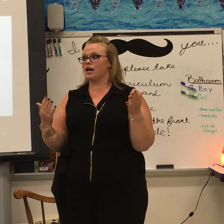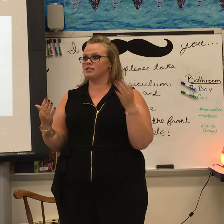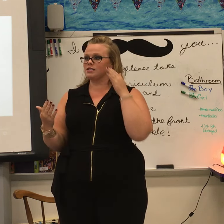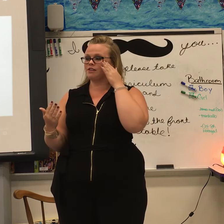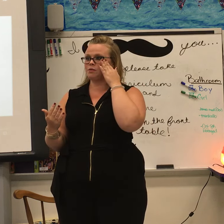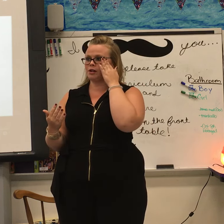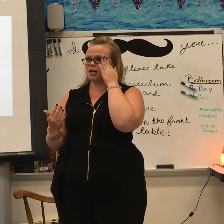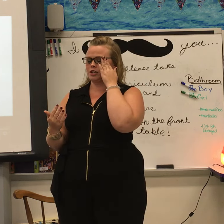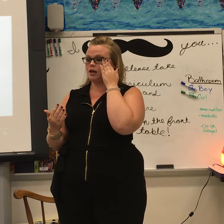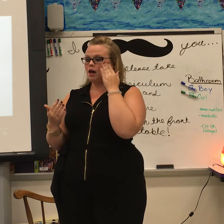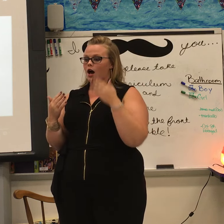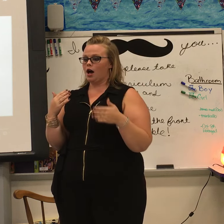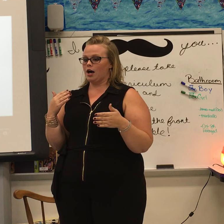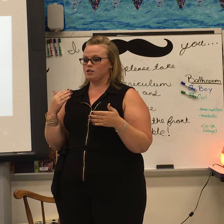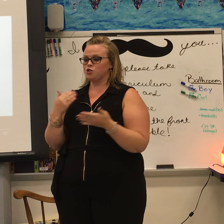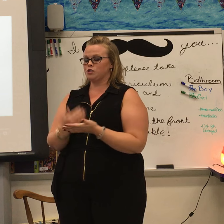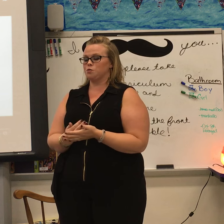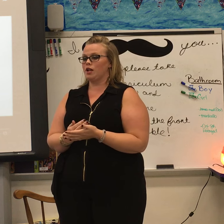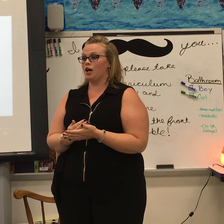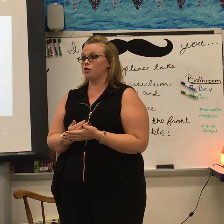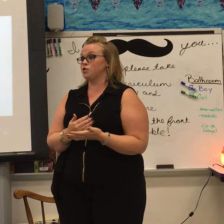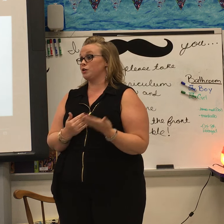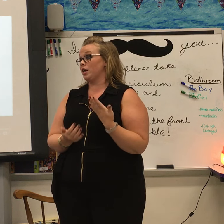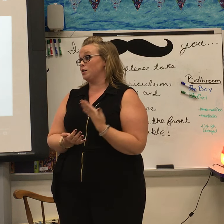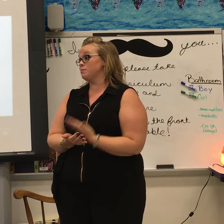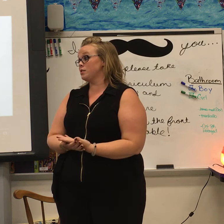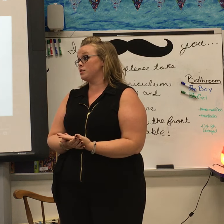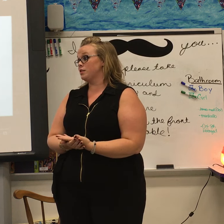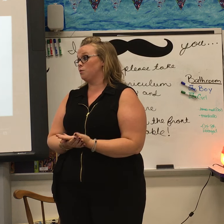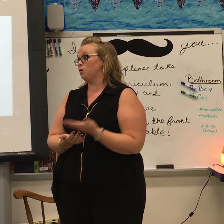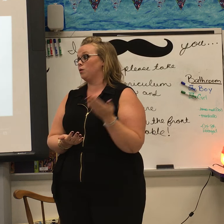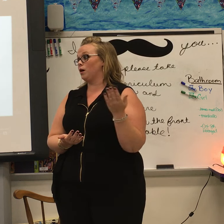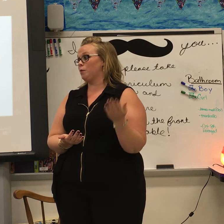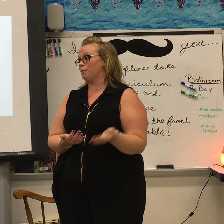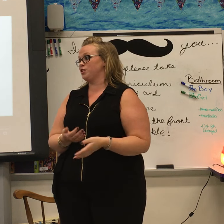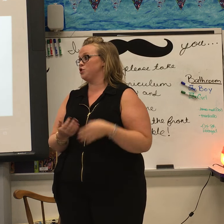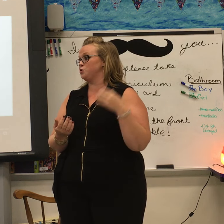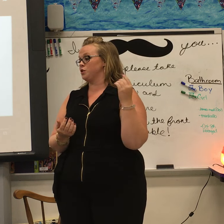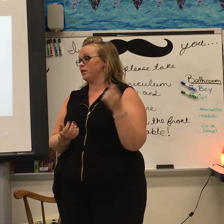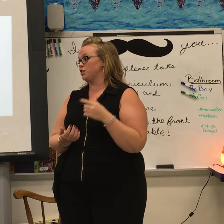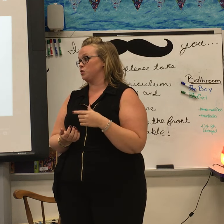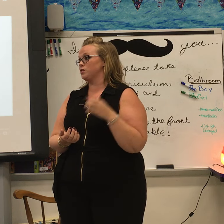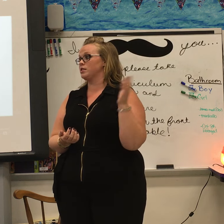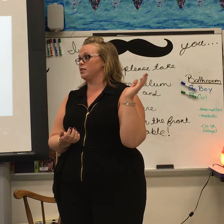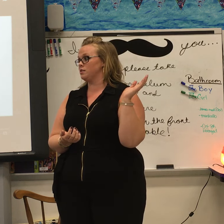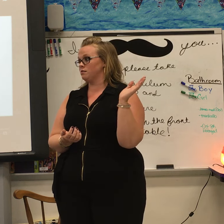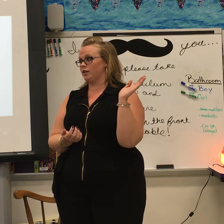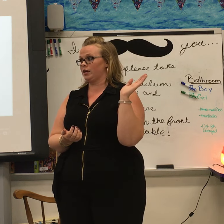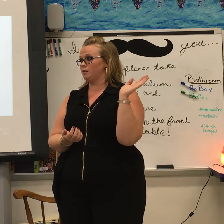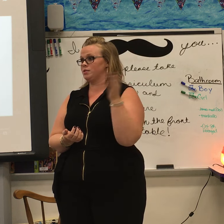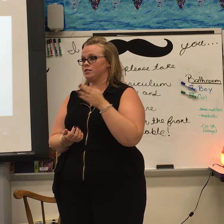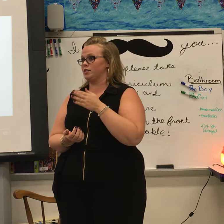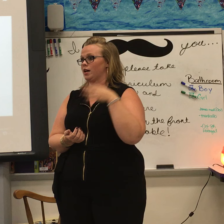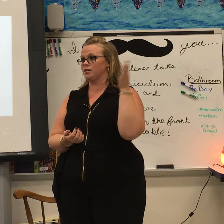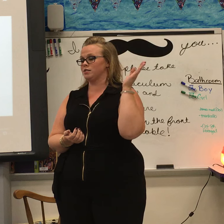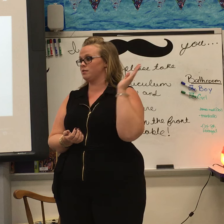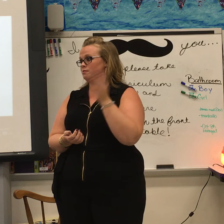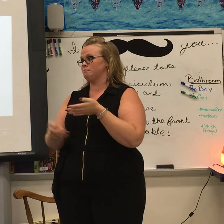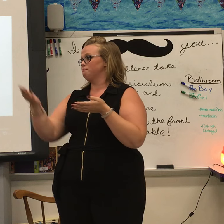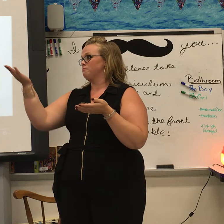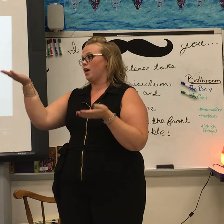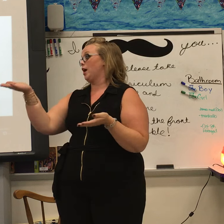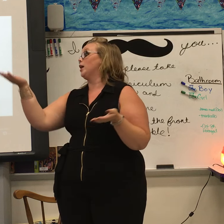Also, just as a safety precaution, the students will not use their names. They will probably just use their initials and like